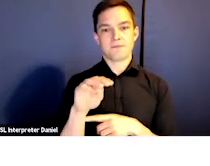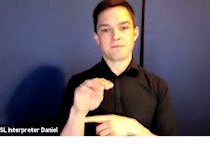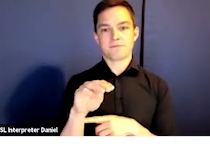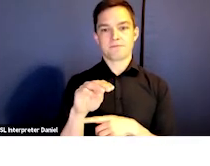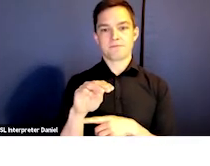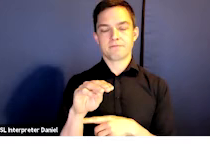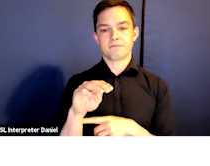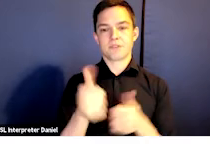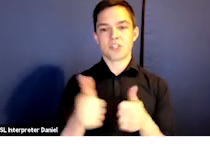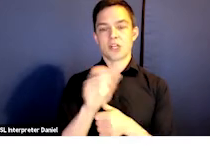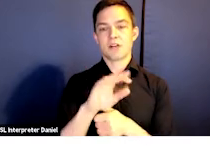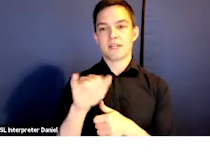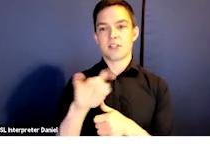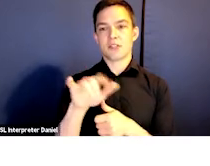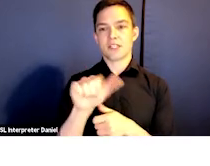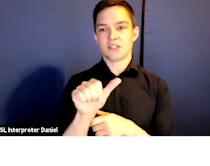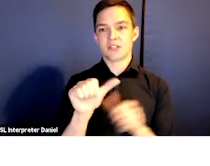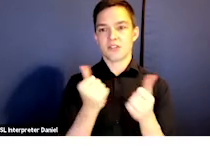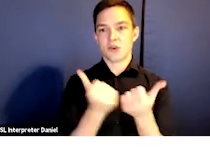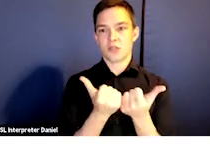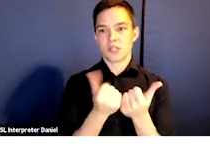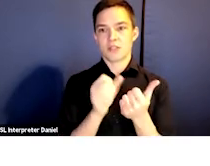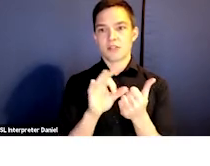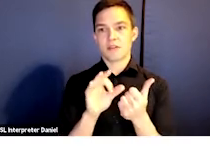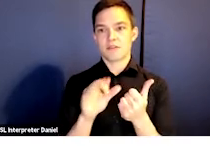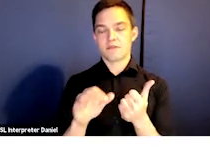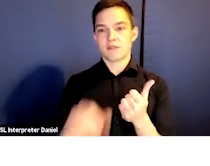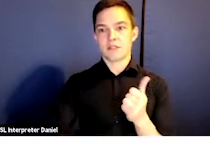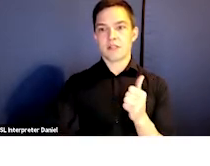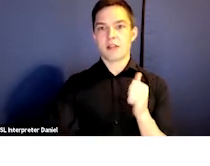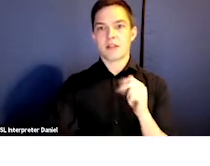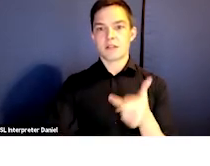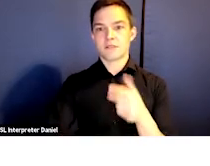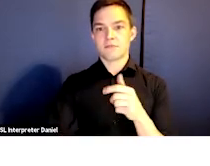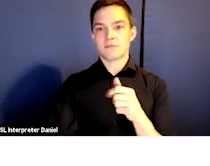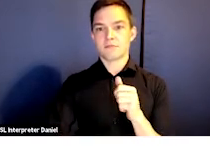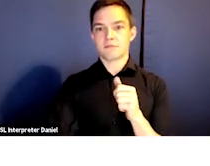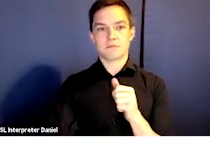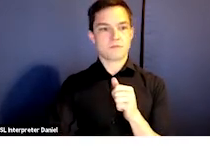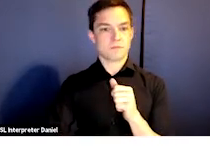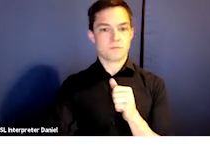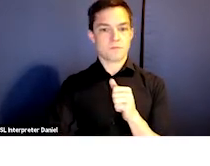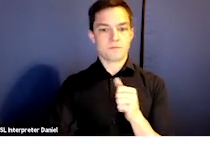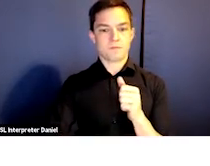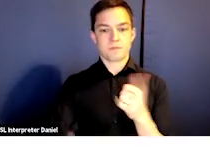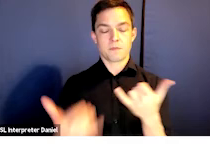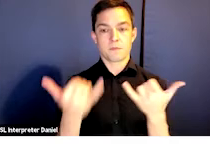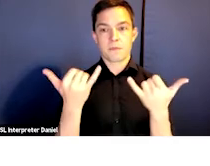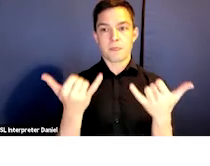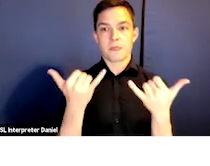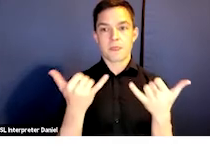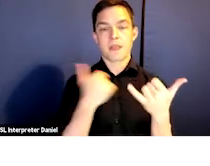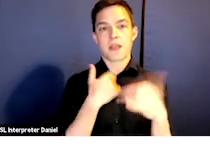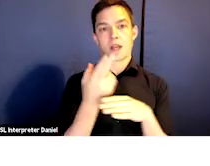of Indonesian Association of Women with Disabilities. So today I used